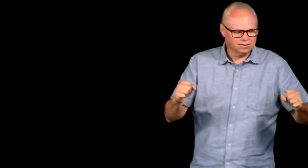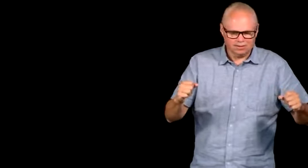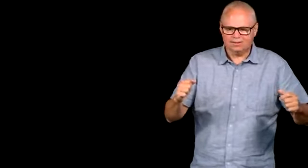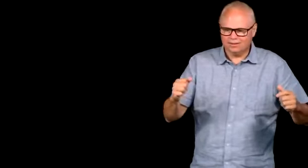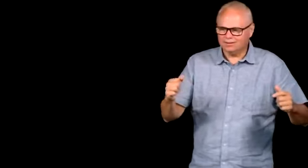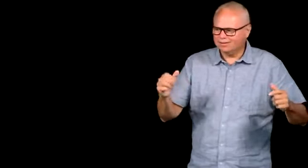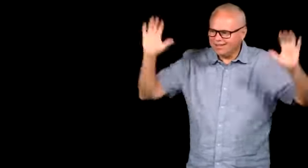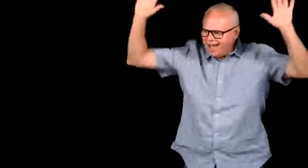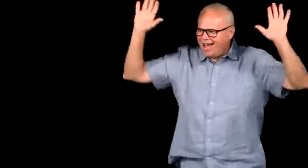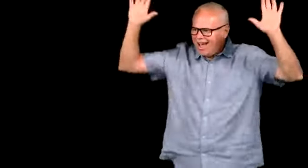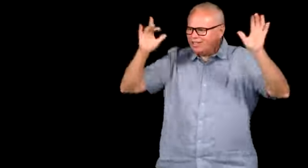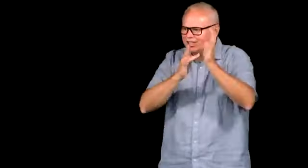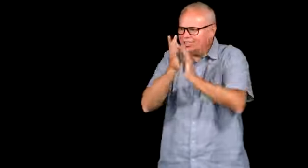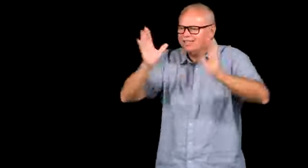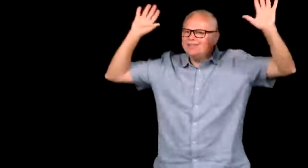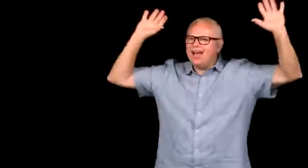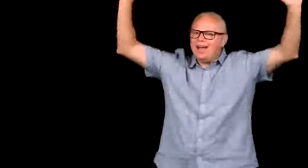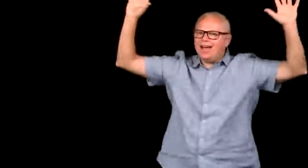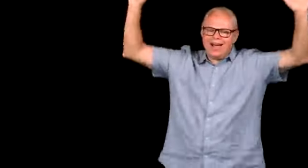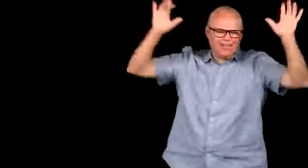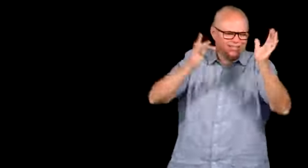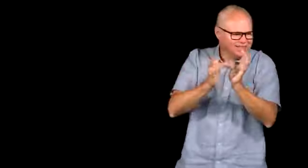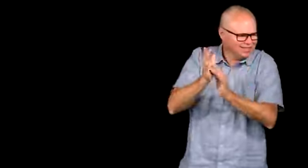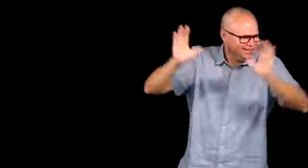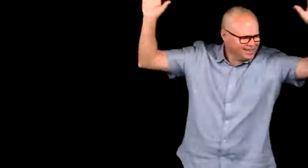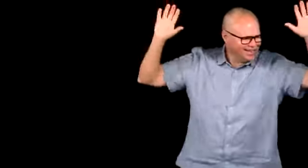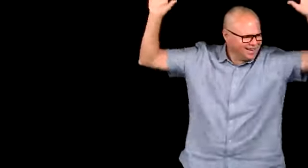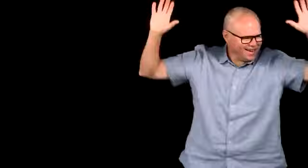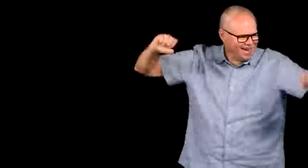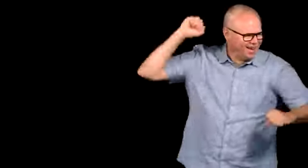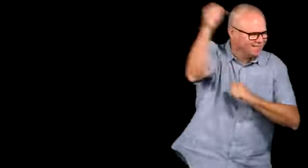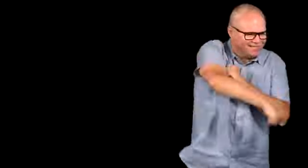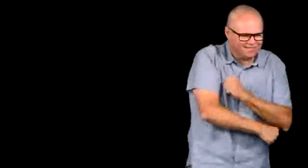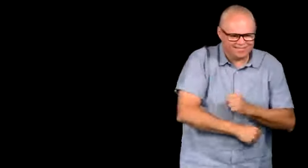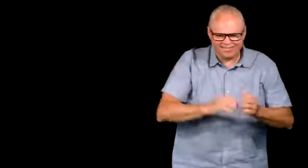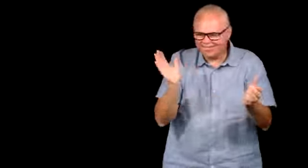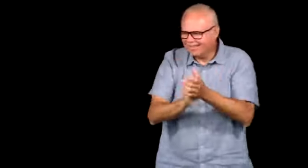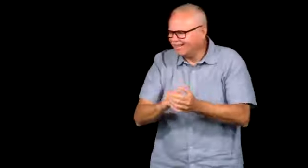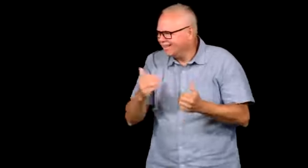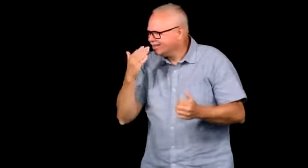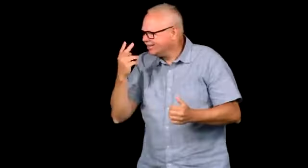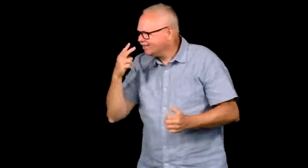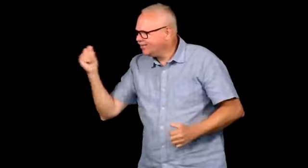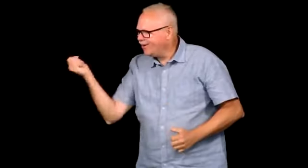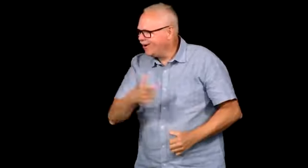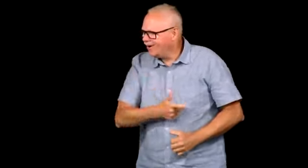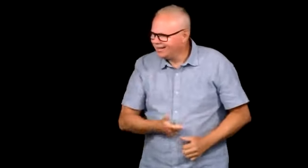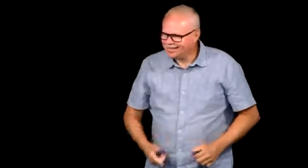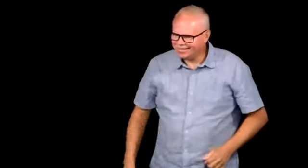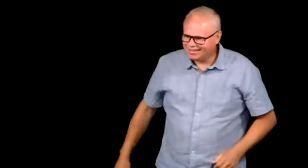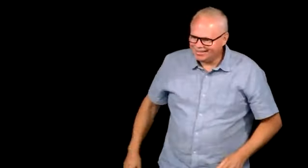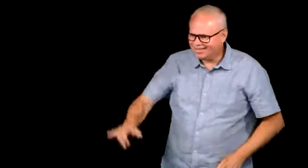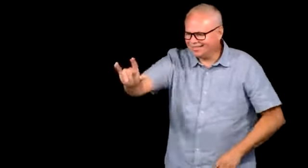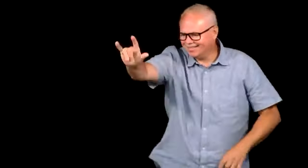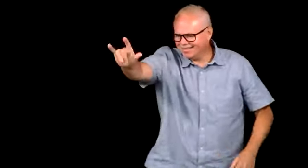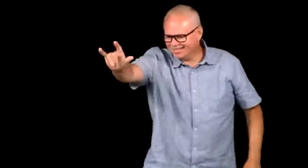Come on. Yay! Celebrate Jesus. Let's get some enthusiasm. All right. It is good to see you